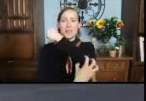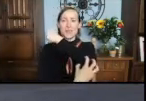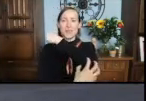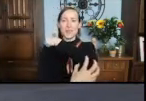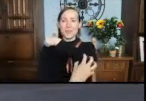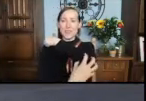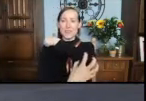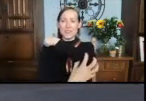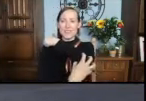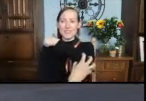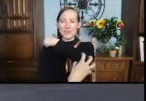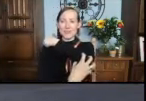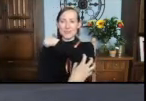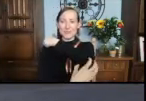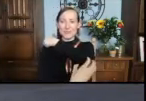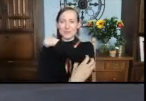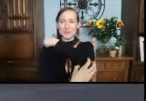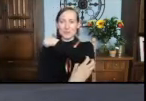Biscuit. Biscuit.